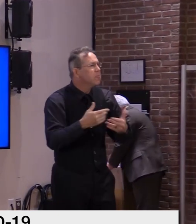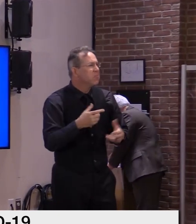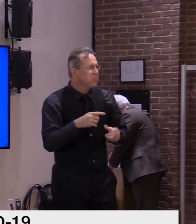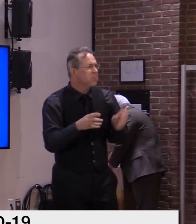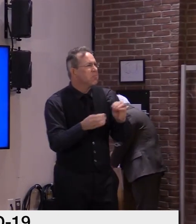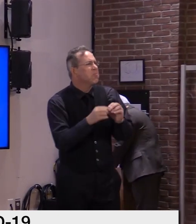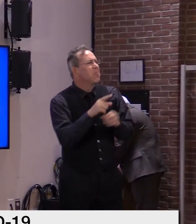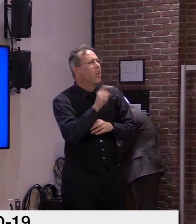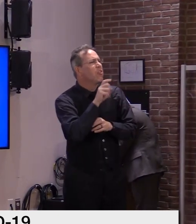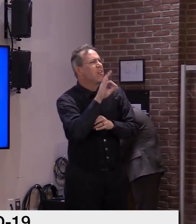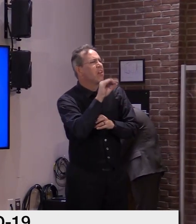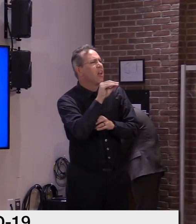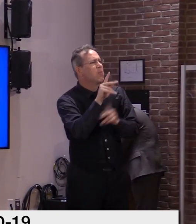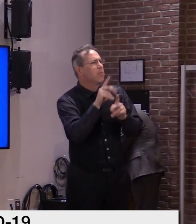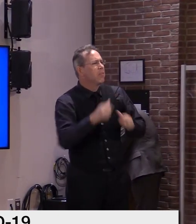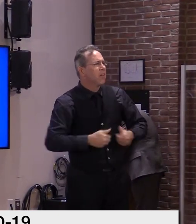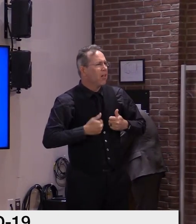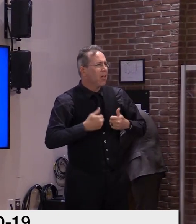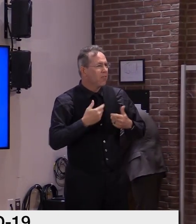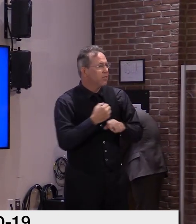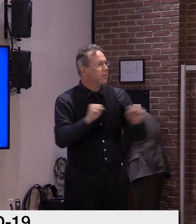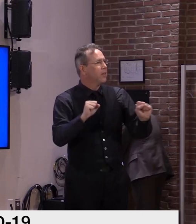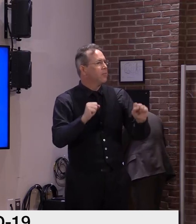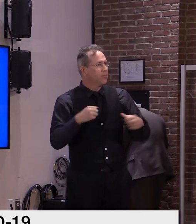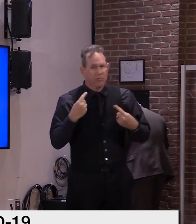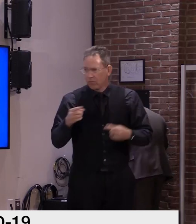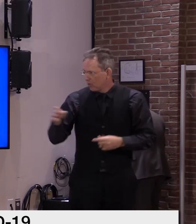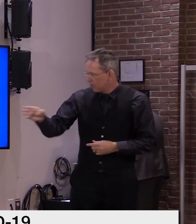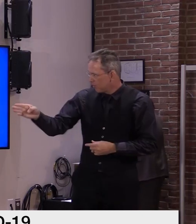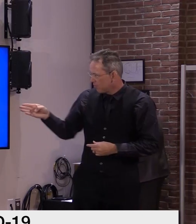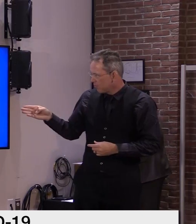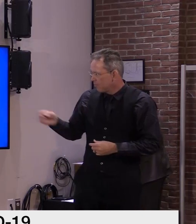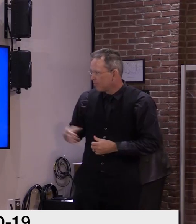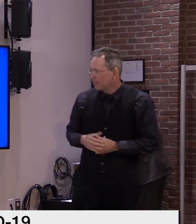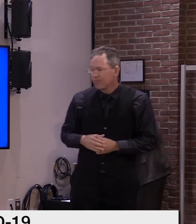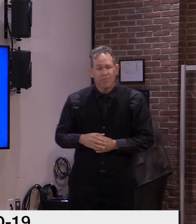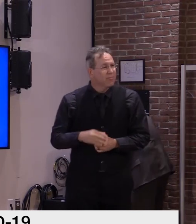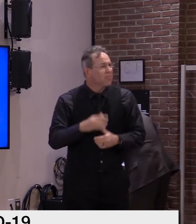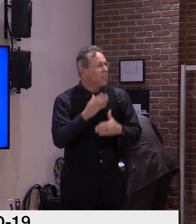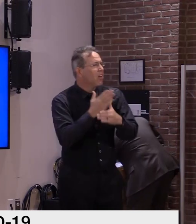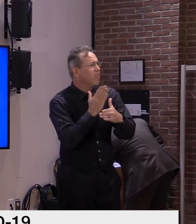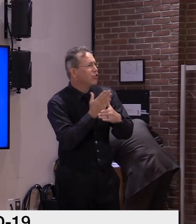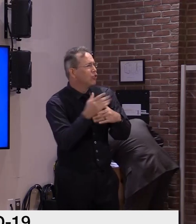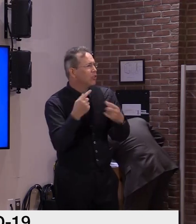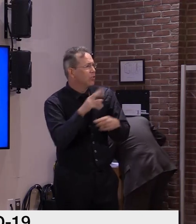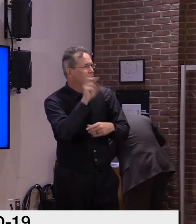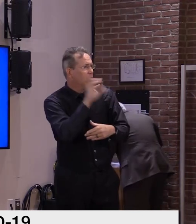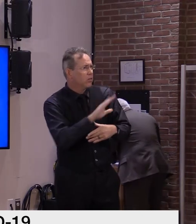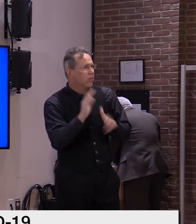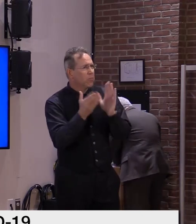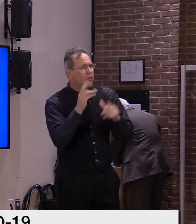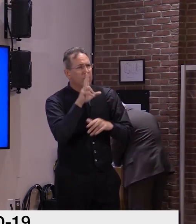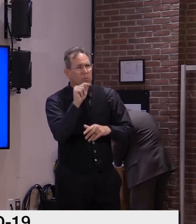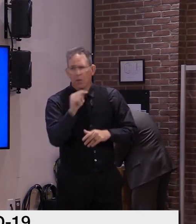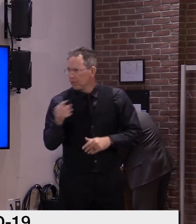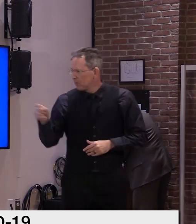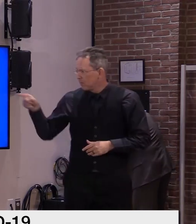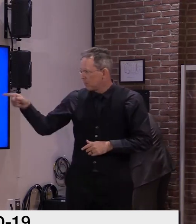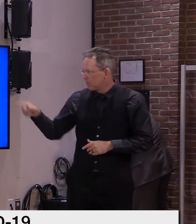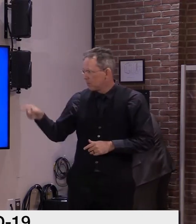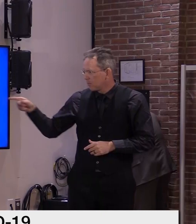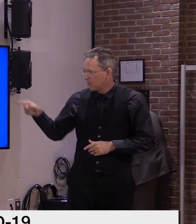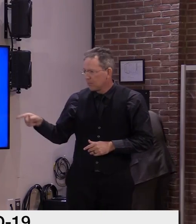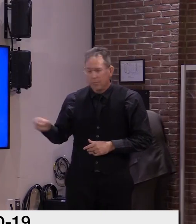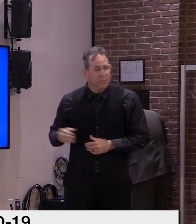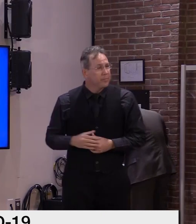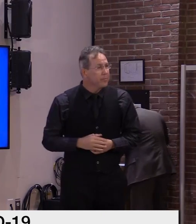program, showing really steady progress and really optimistic outlooks. Vermont is also seeing steady and